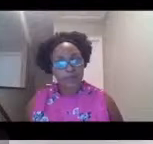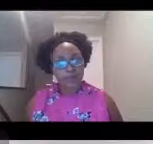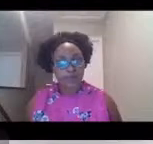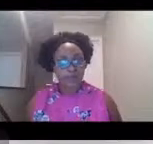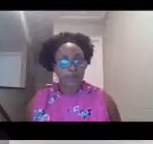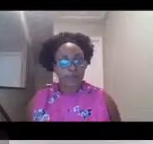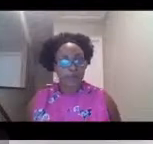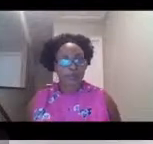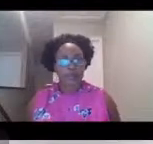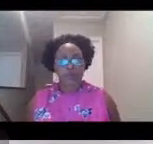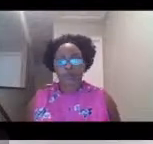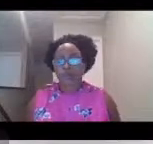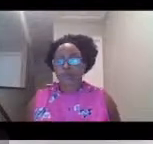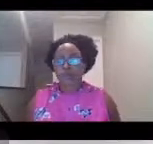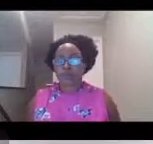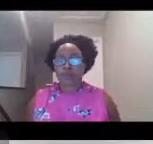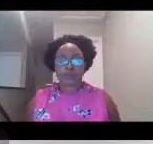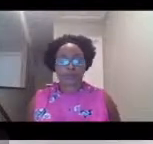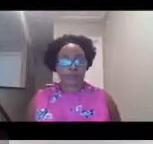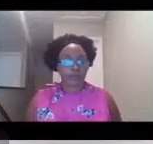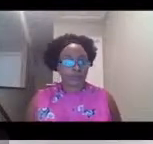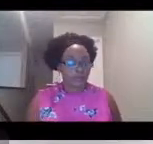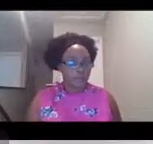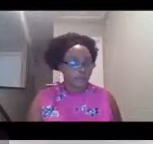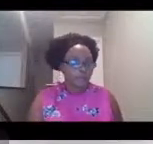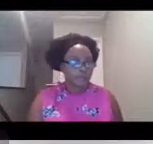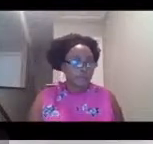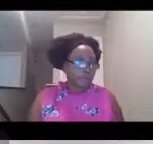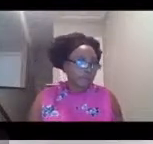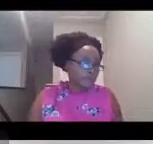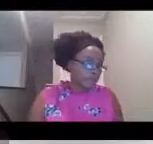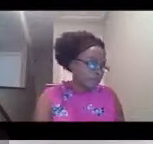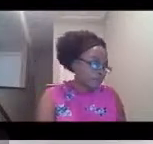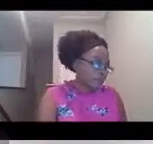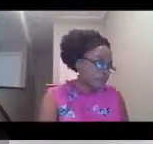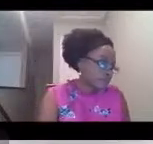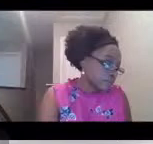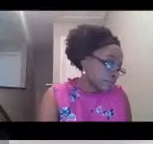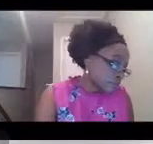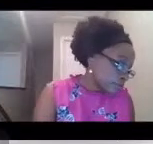so that they're practicing these networking skills,